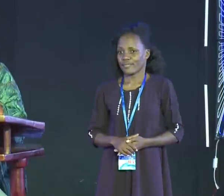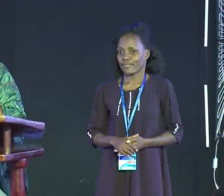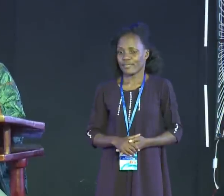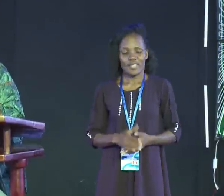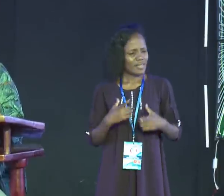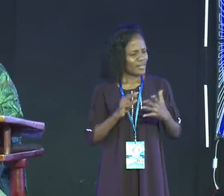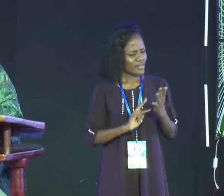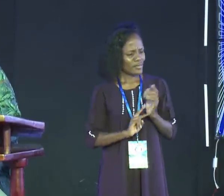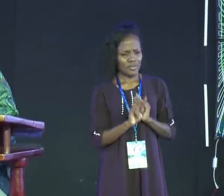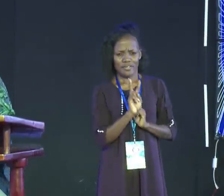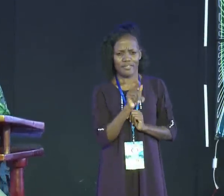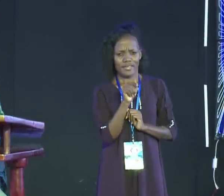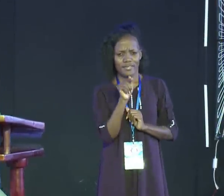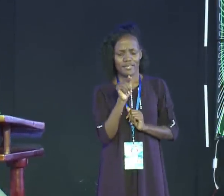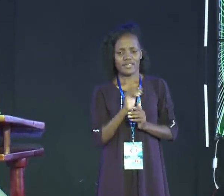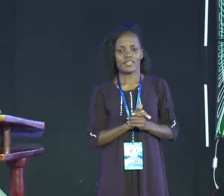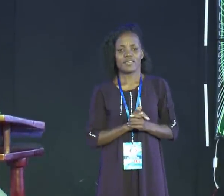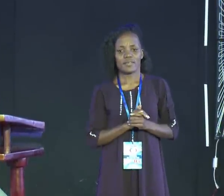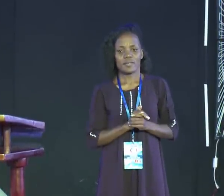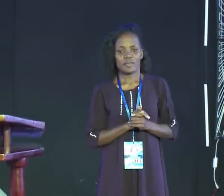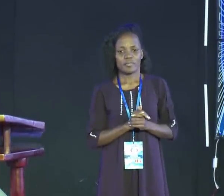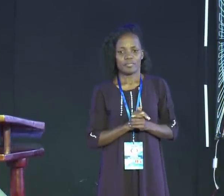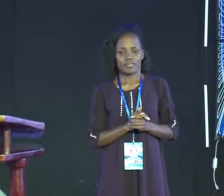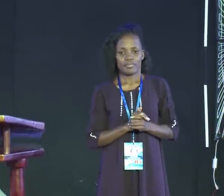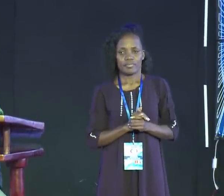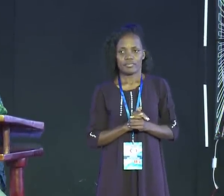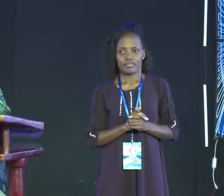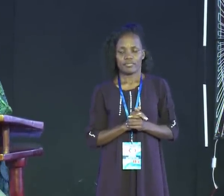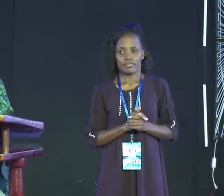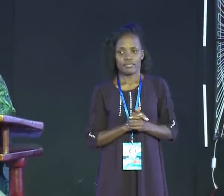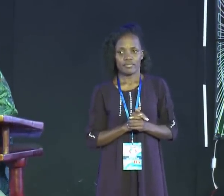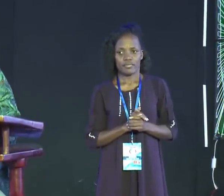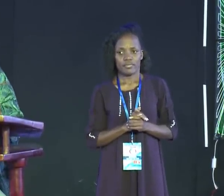mercy. Let's read our theme scripture.